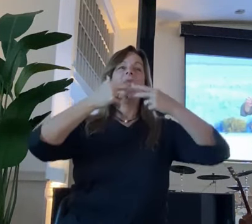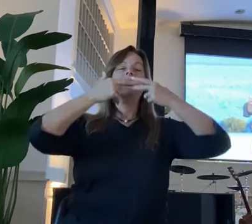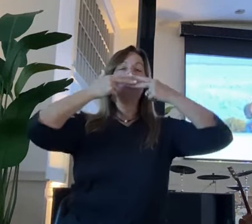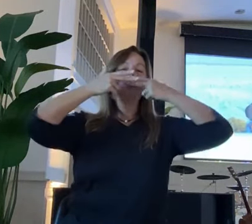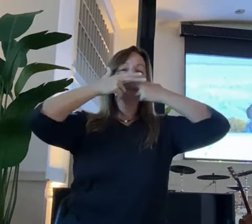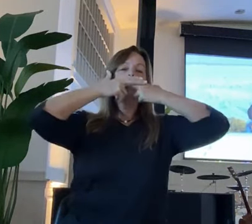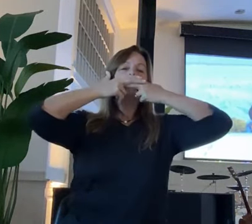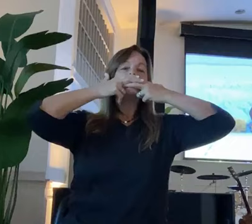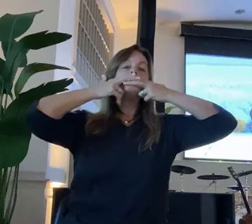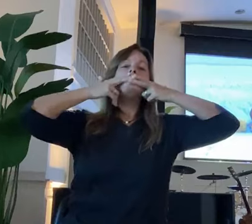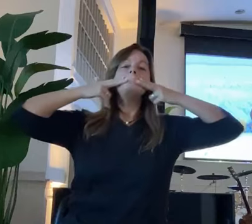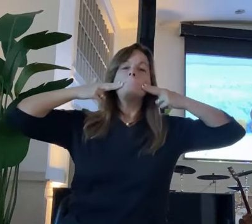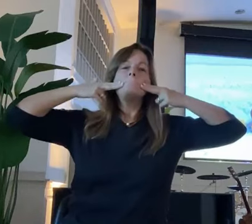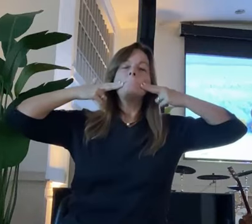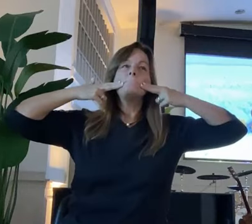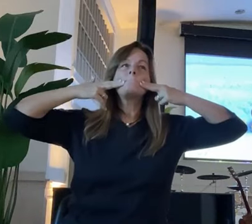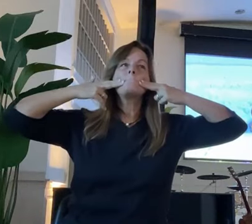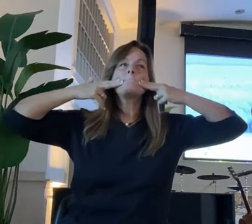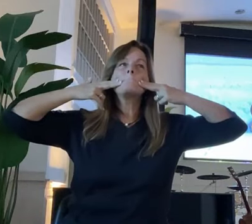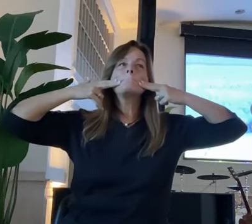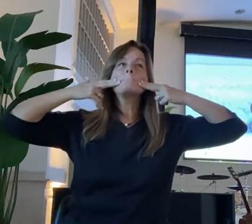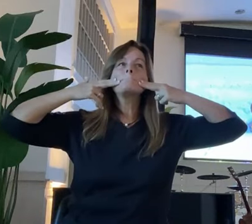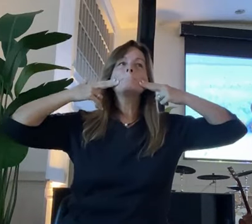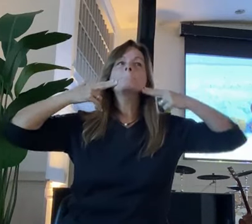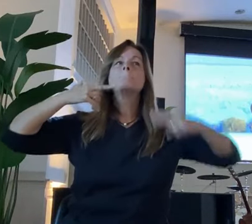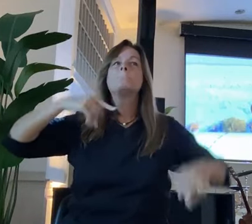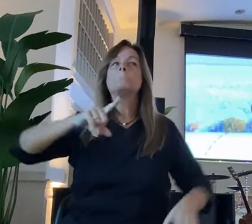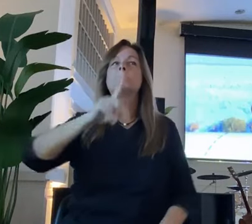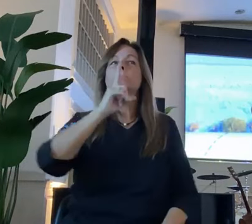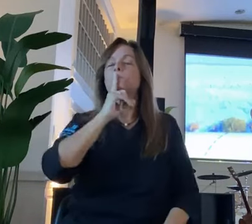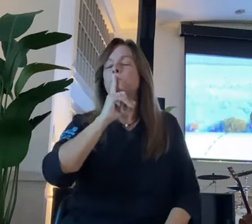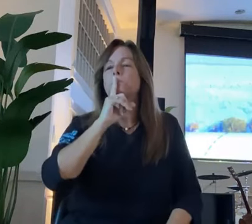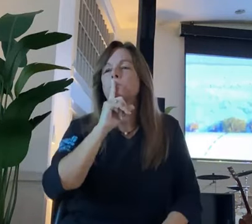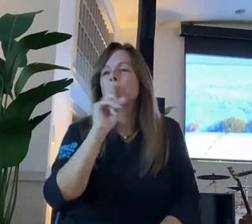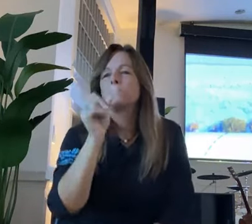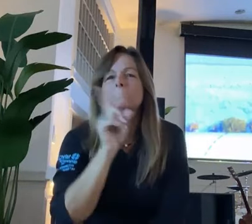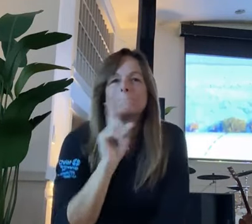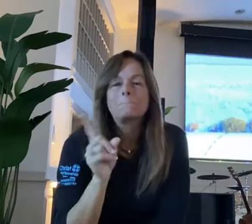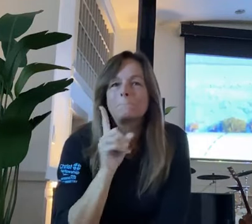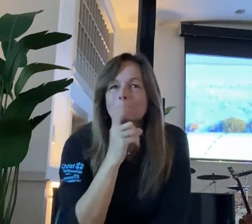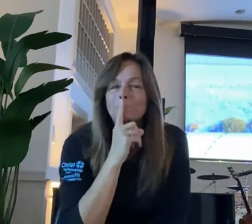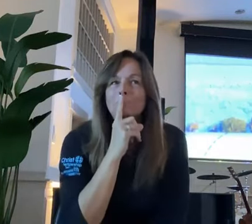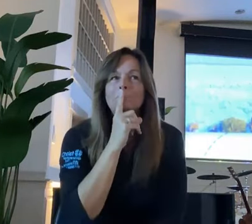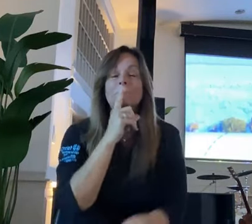That's usually what I hear, followed by, Todd, you don't need to say